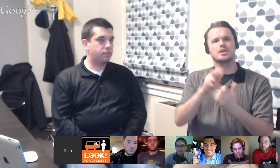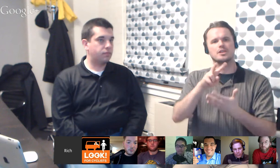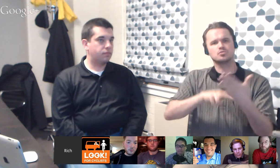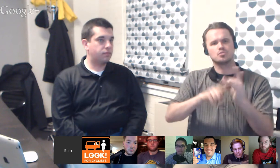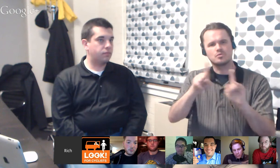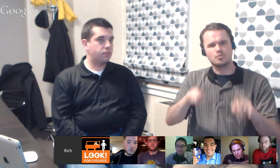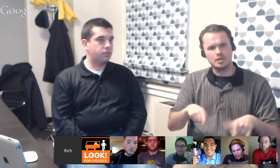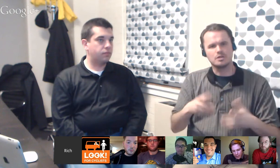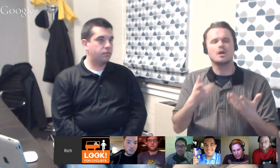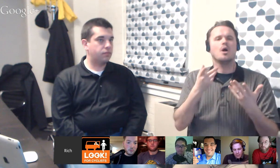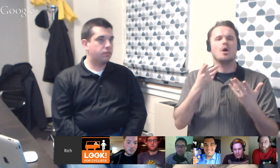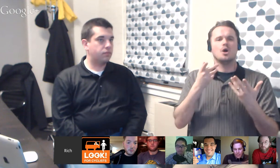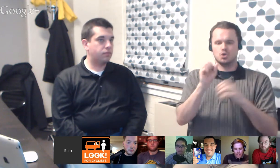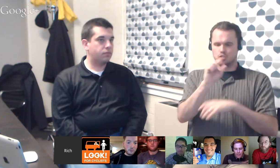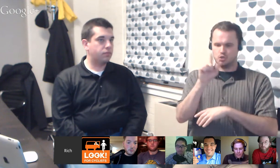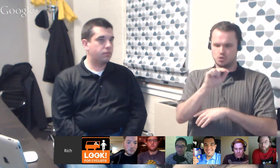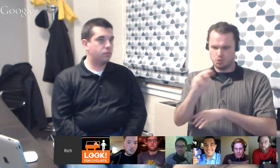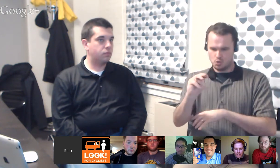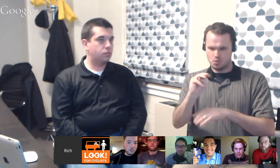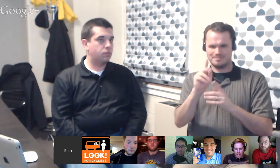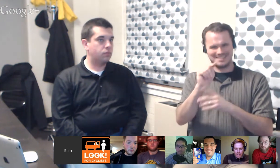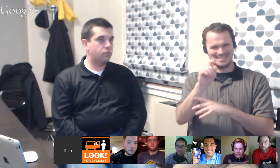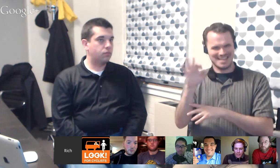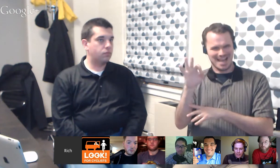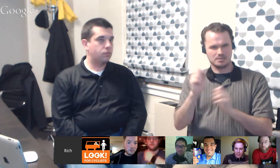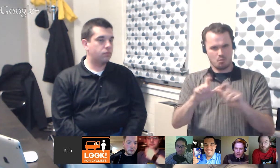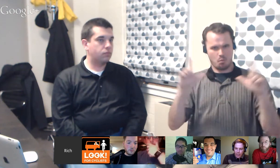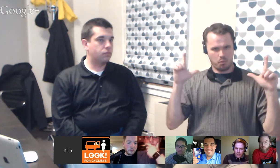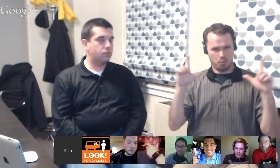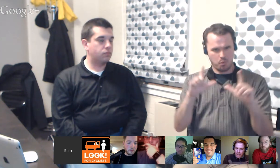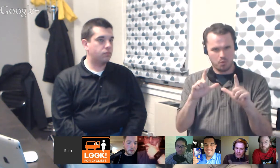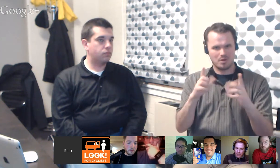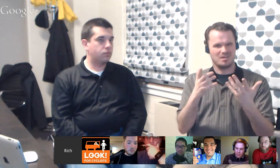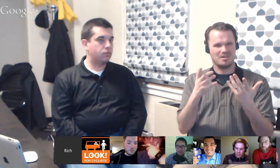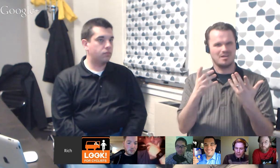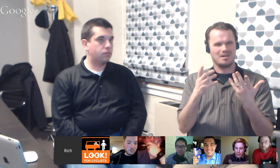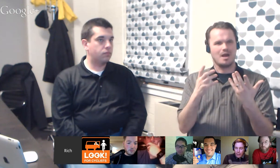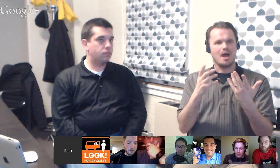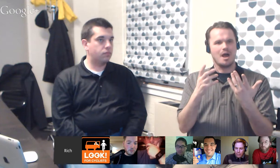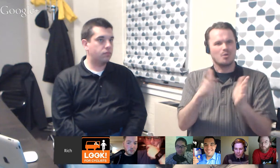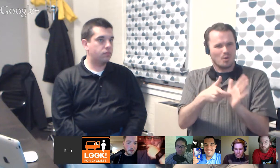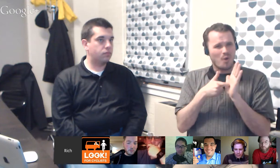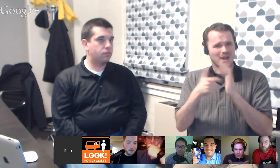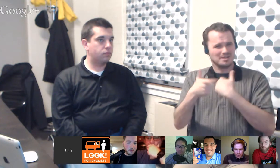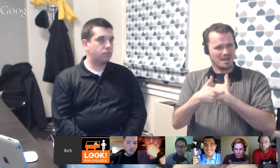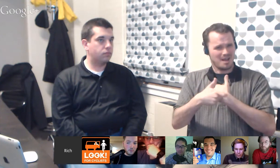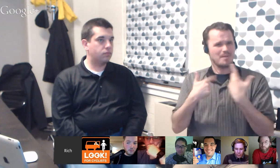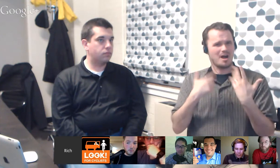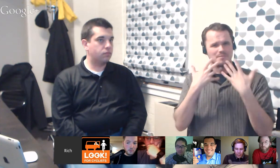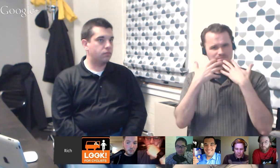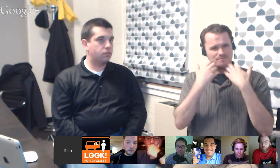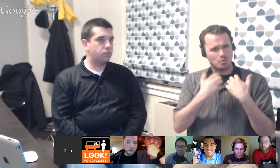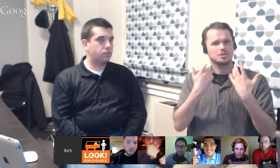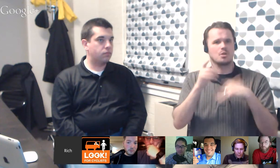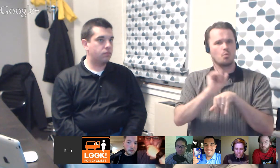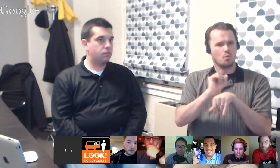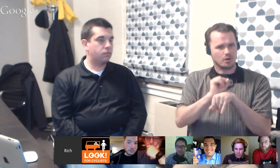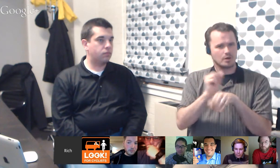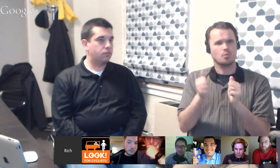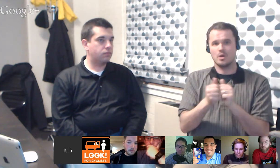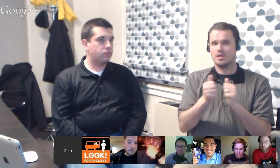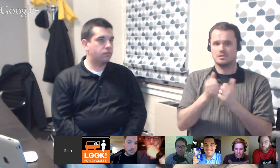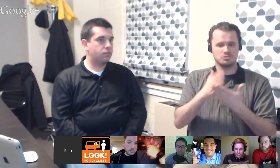might work with Zoom text, it takes a lot of time. But luckily, I've been fortunate to work with